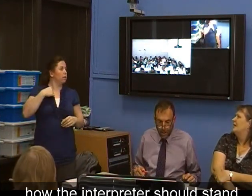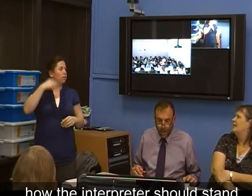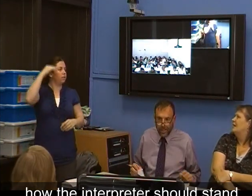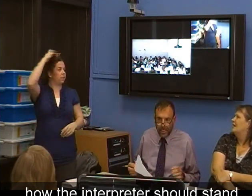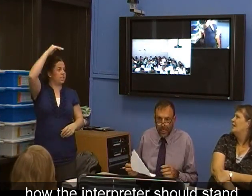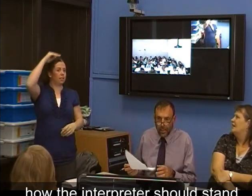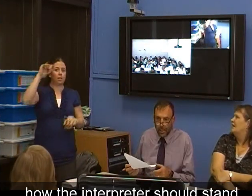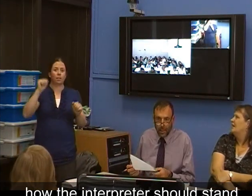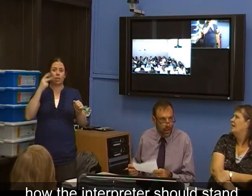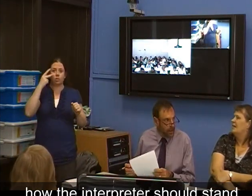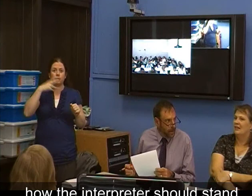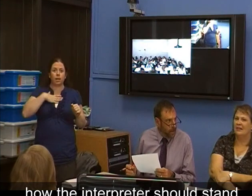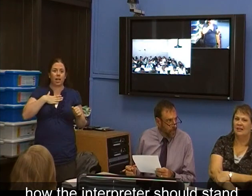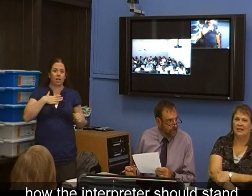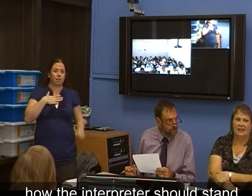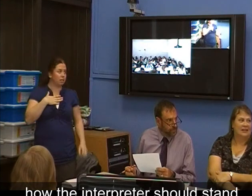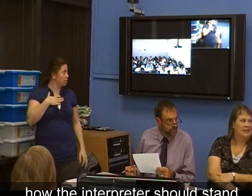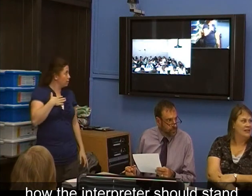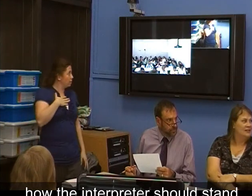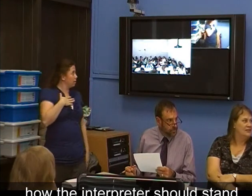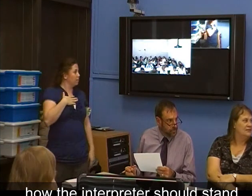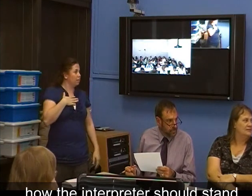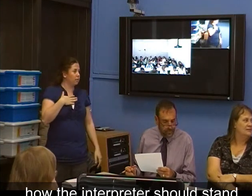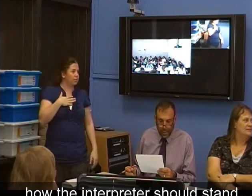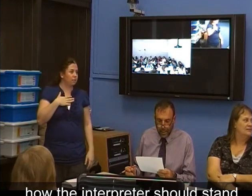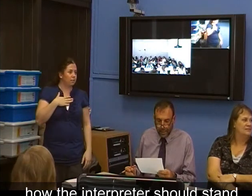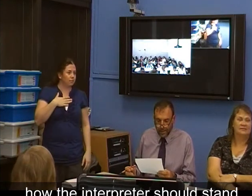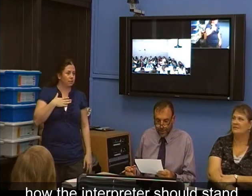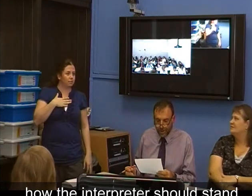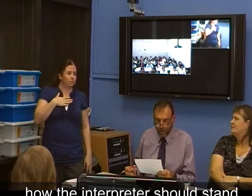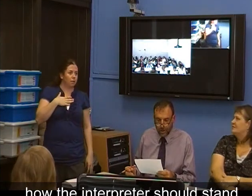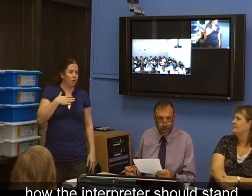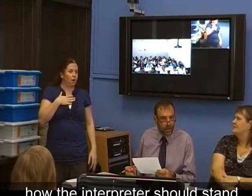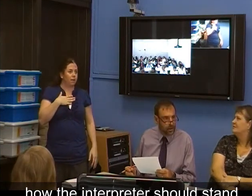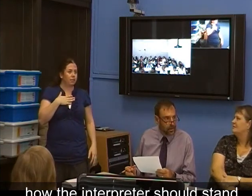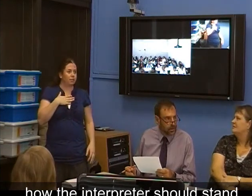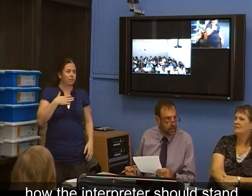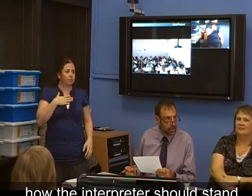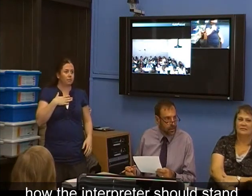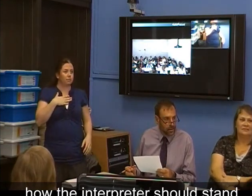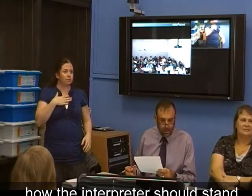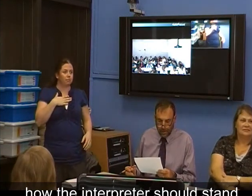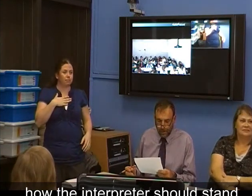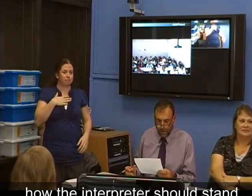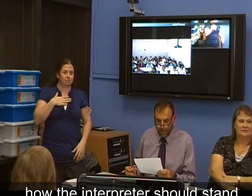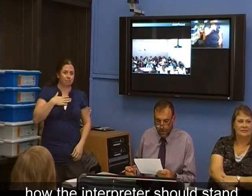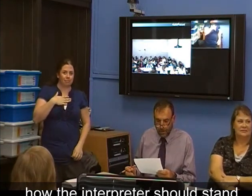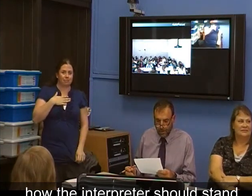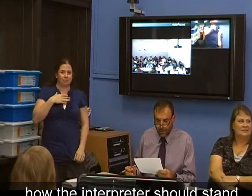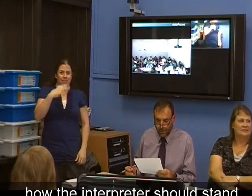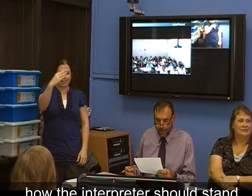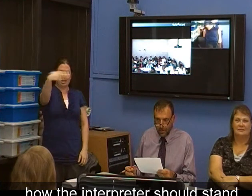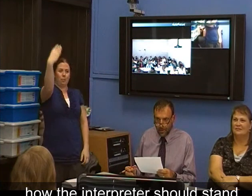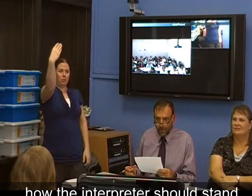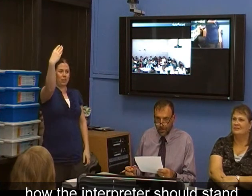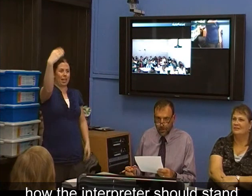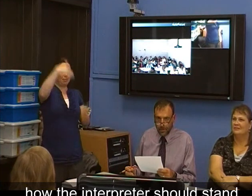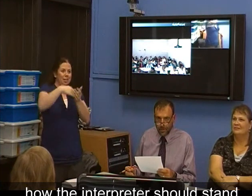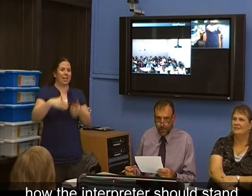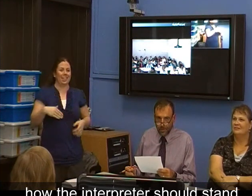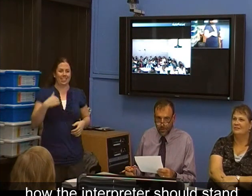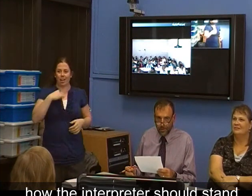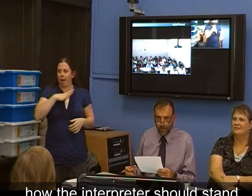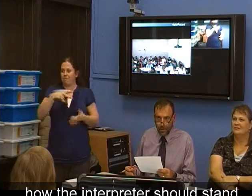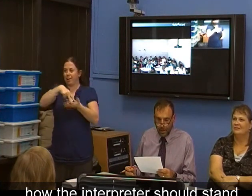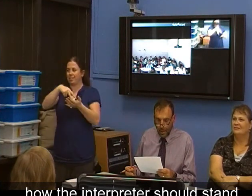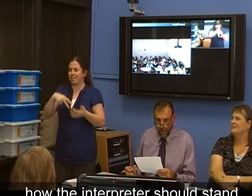Okay. Can you see my head? Never mind, I can't see her. I'd like to... You don't need to stand up, you can sit down. Move the camera up, I guess. Stand up again. Stand up. Stand down.